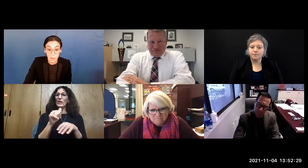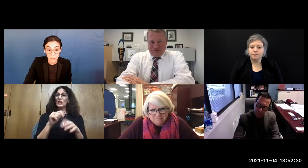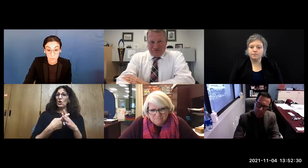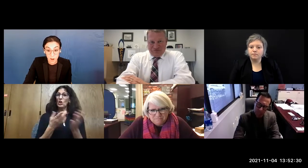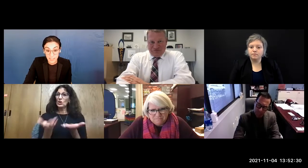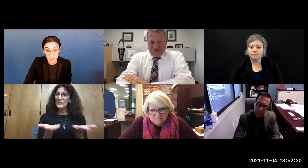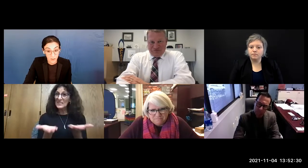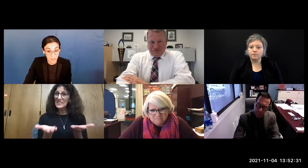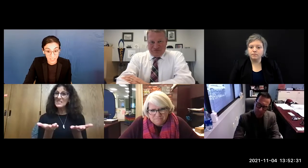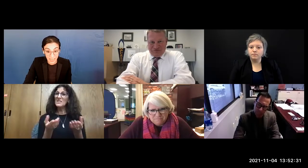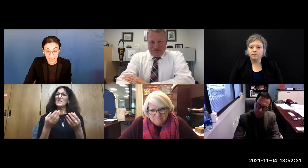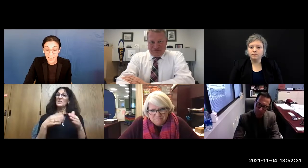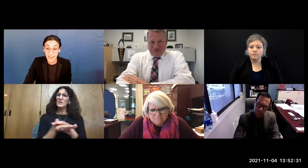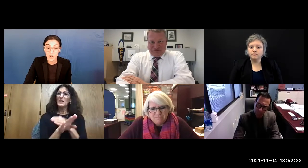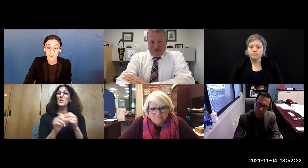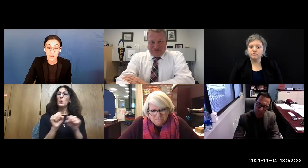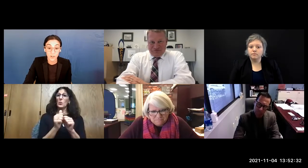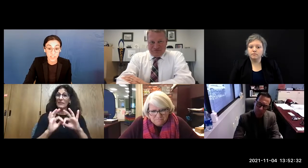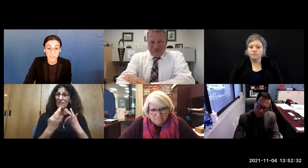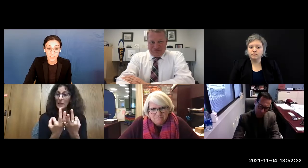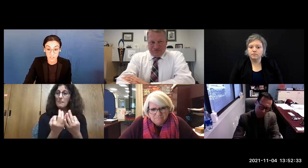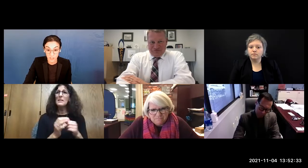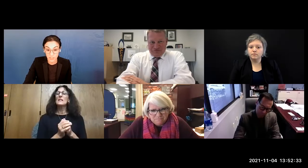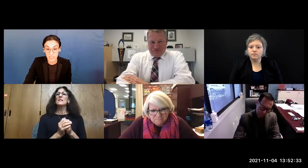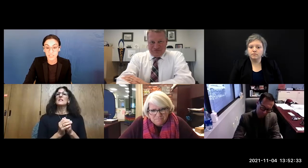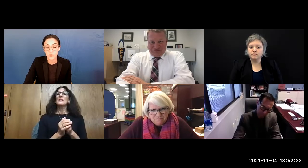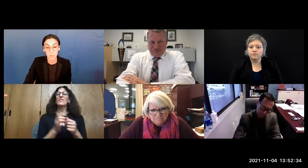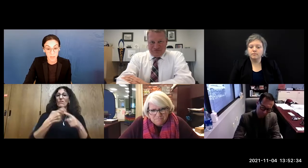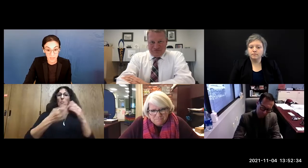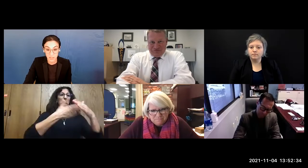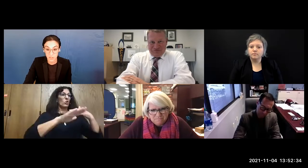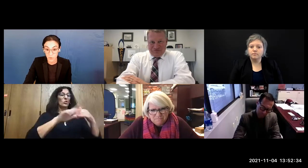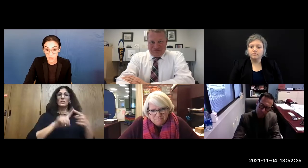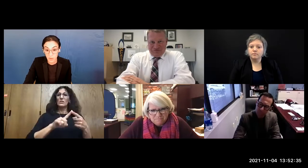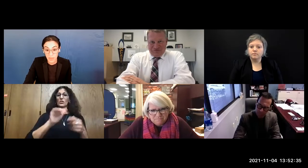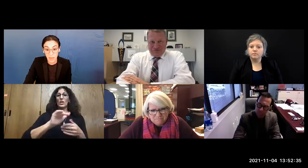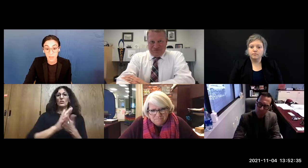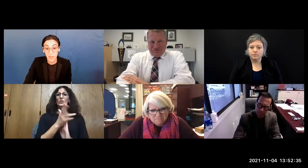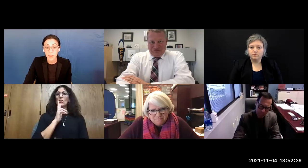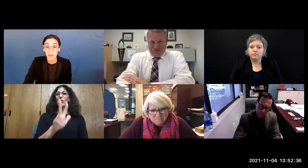the process that they're undertaking and under early intervention services, and when we come in to start working with them.